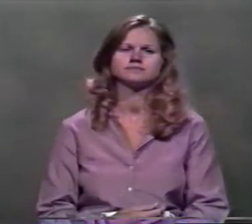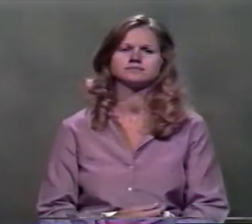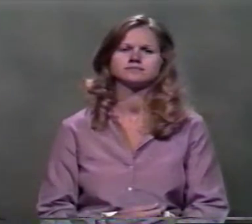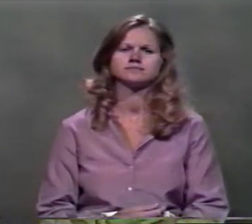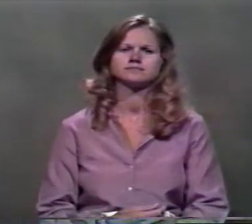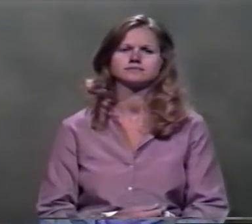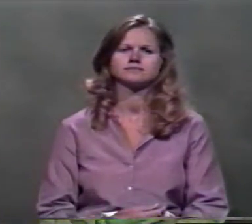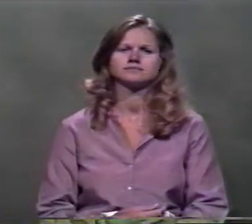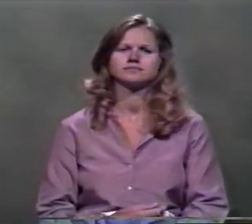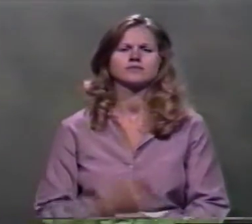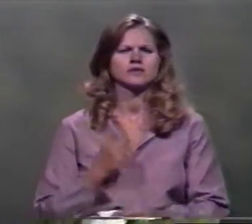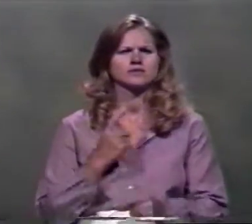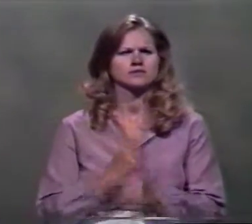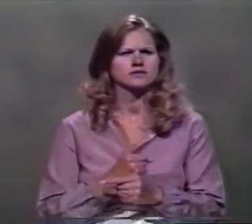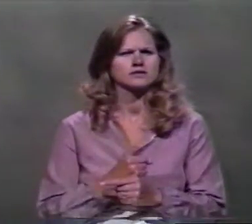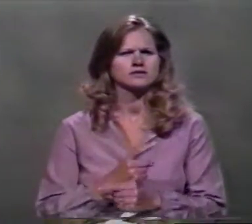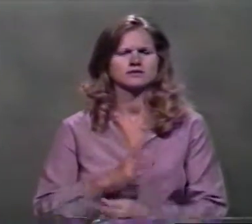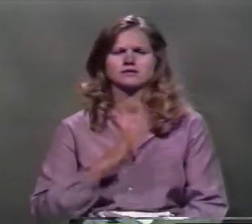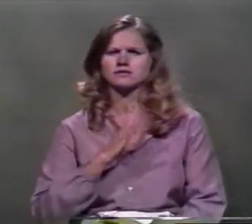Right, fine.